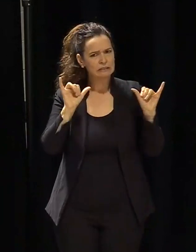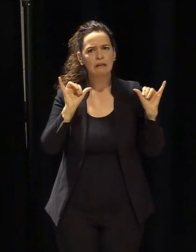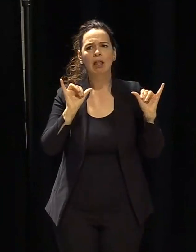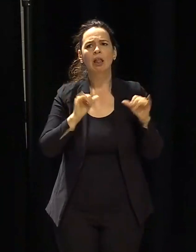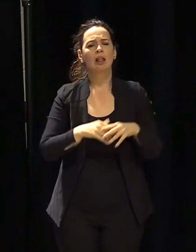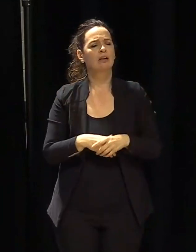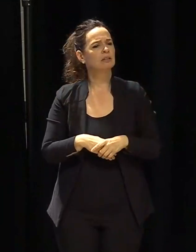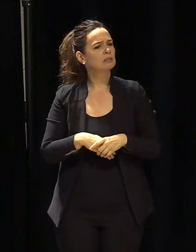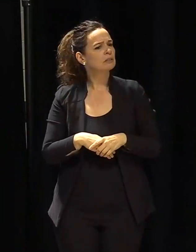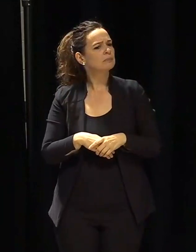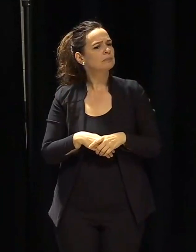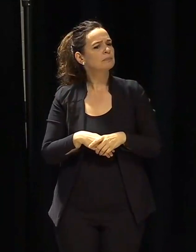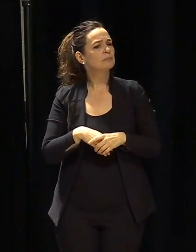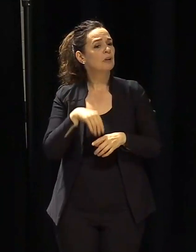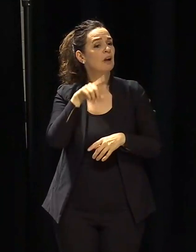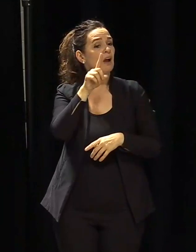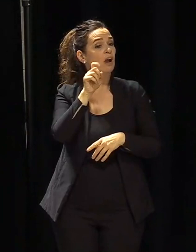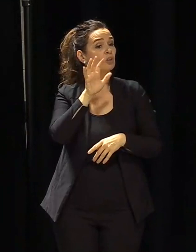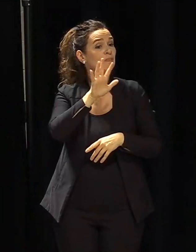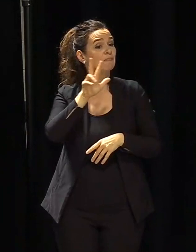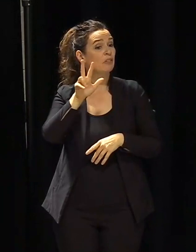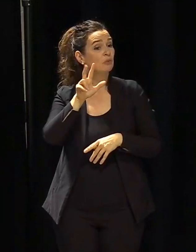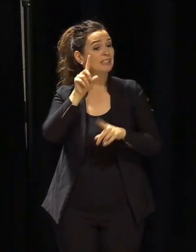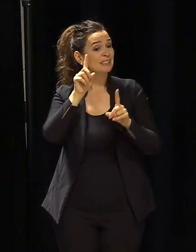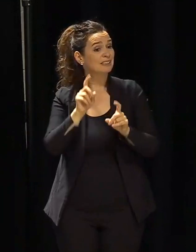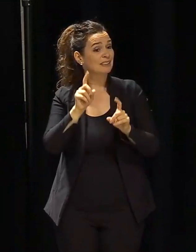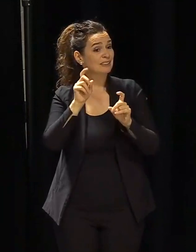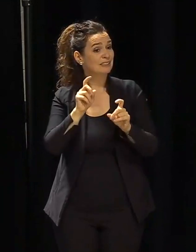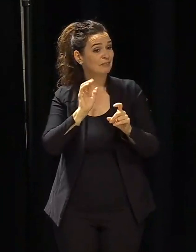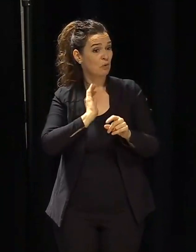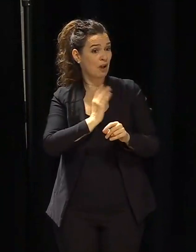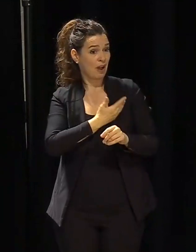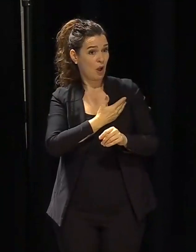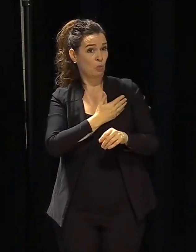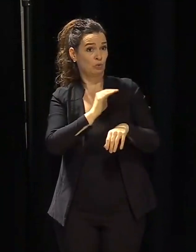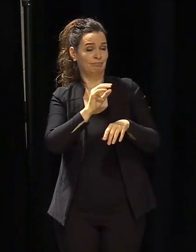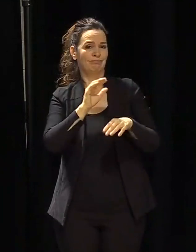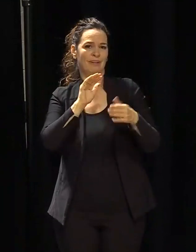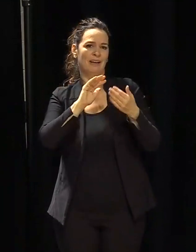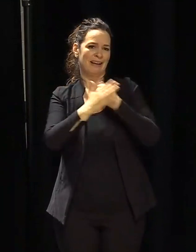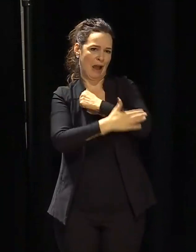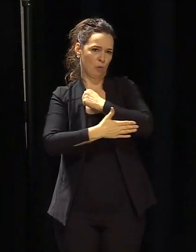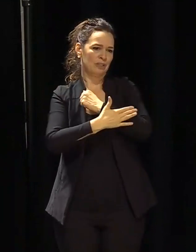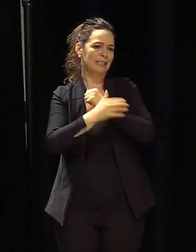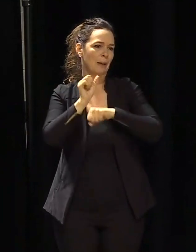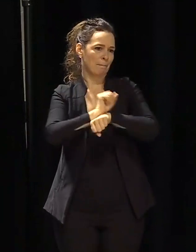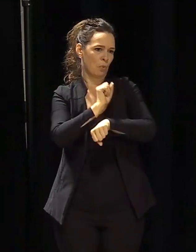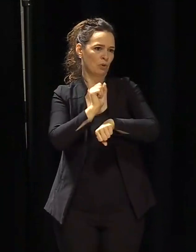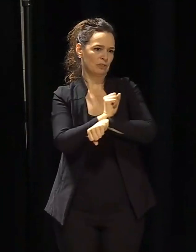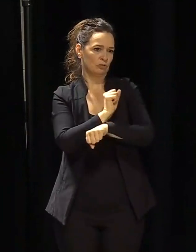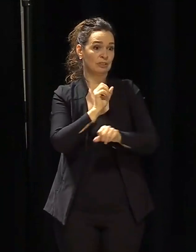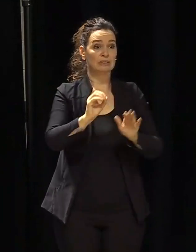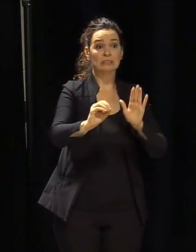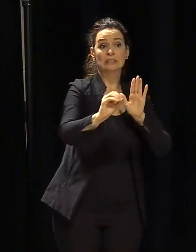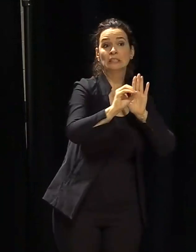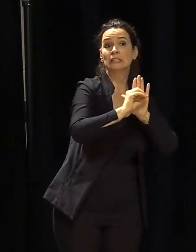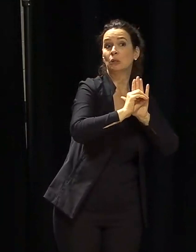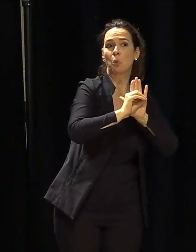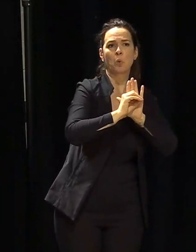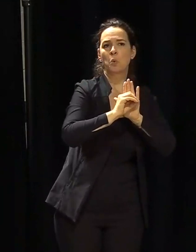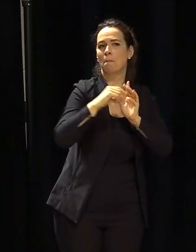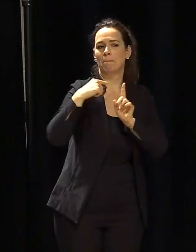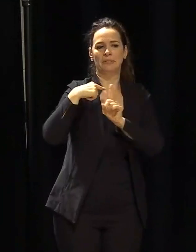county employees, 0 positives. In our schools today, we light day on school testing, 420 cases,